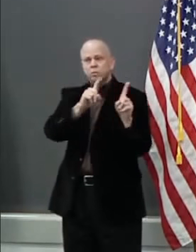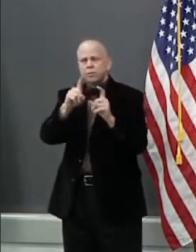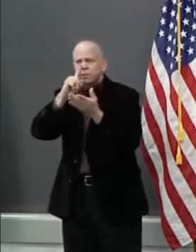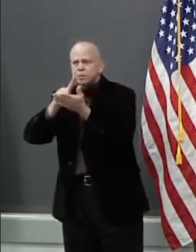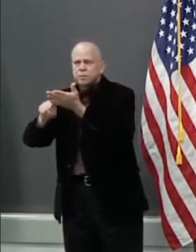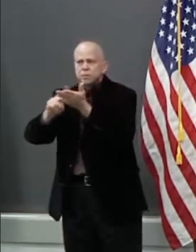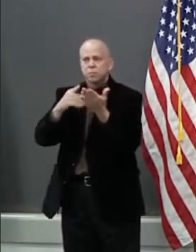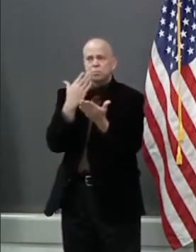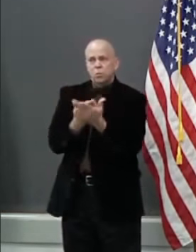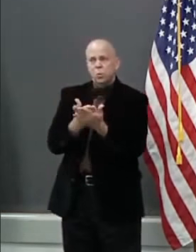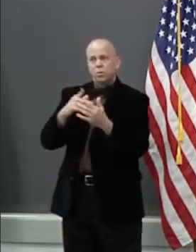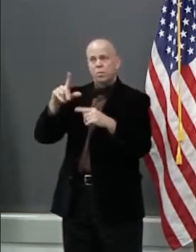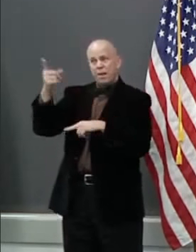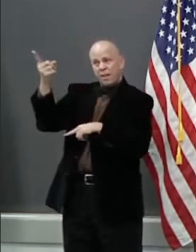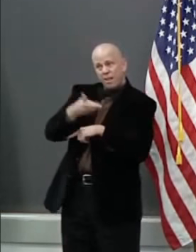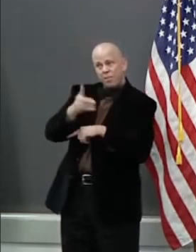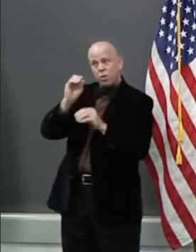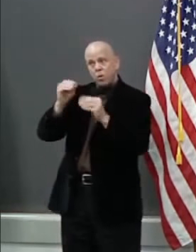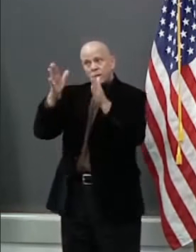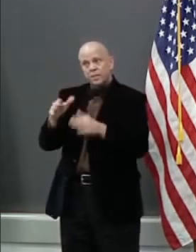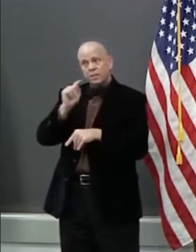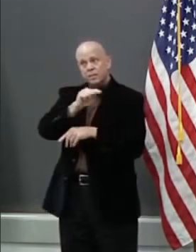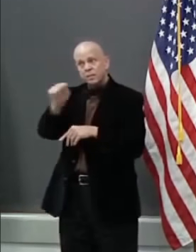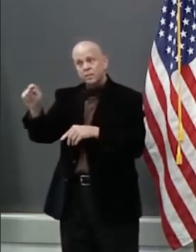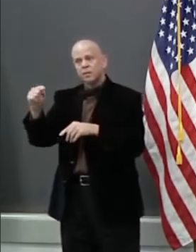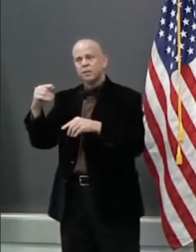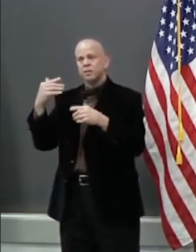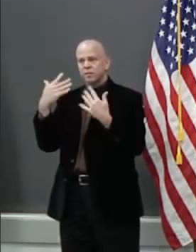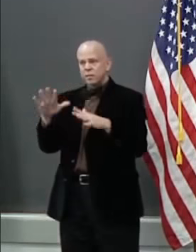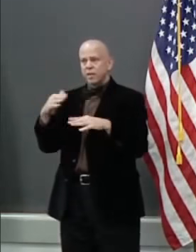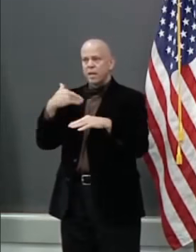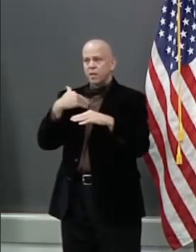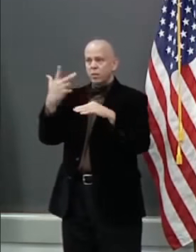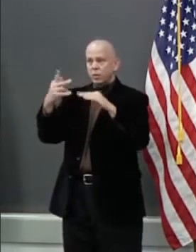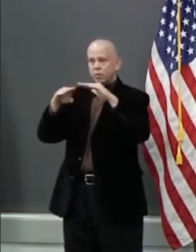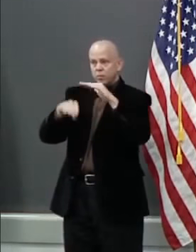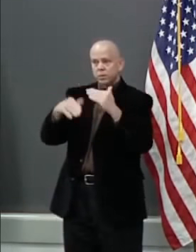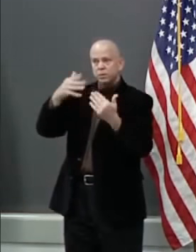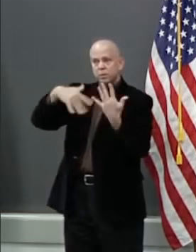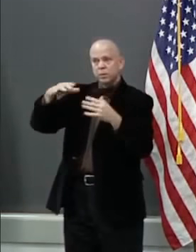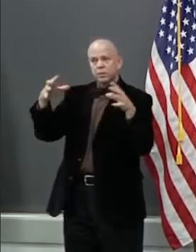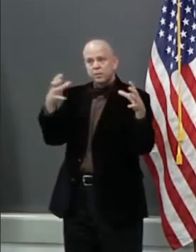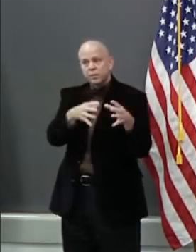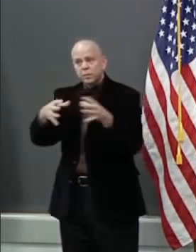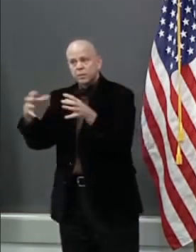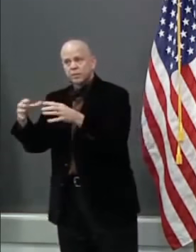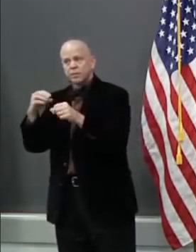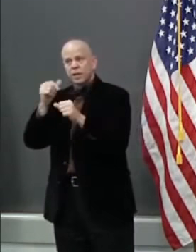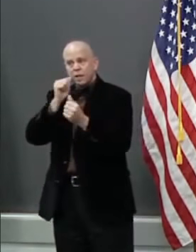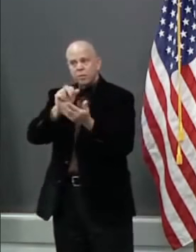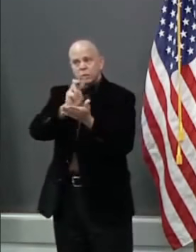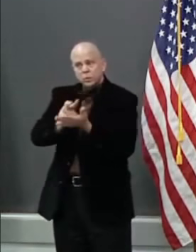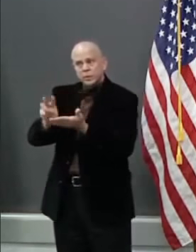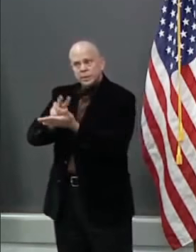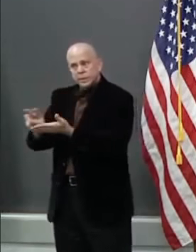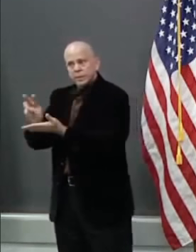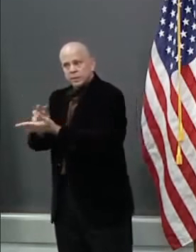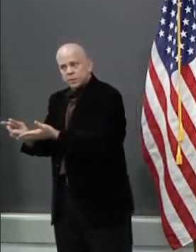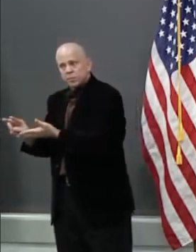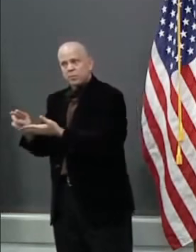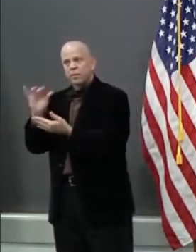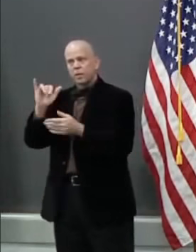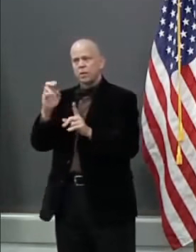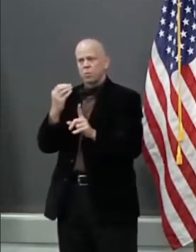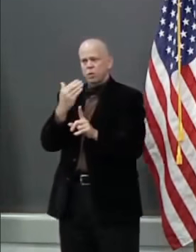are limiting themselves to 3 or fewer social gatherings every 2 weeks. And that's a good benchmark for us all to keep. Limit